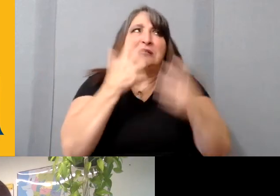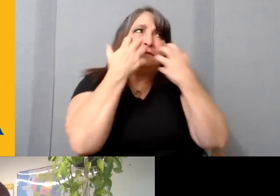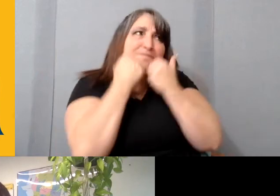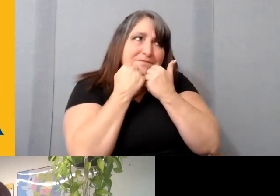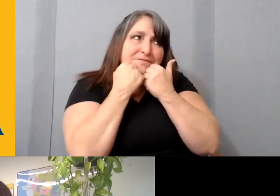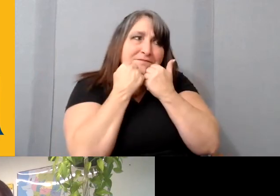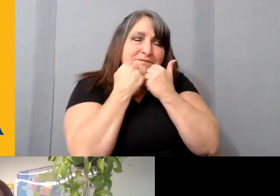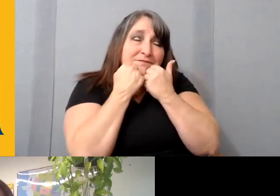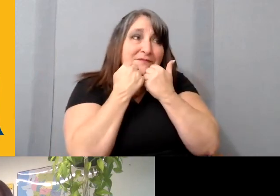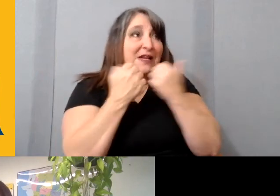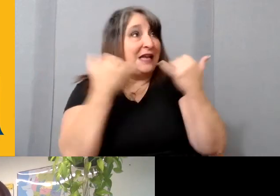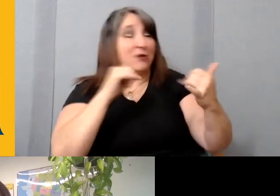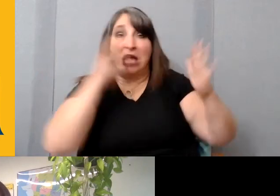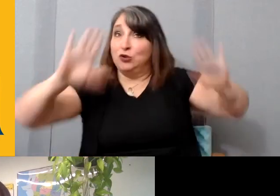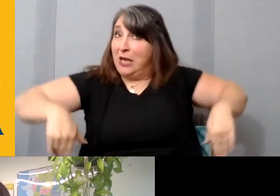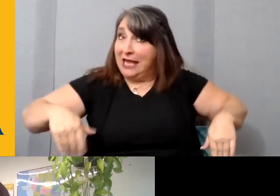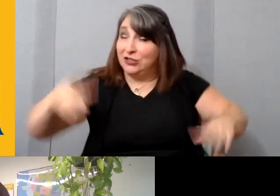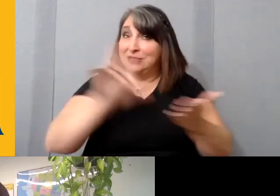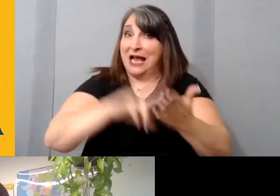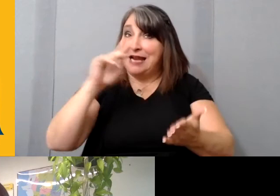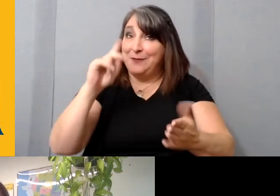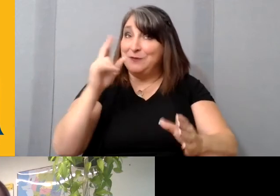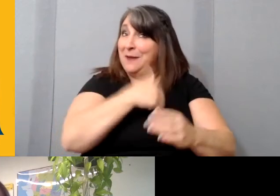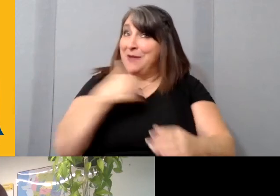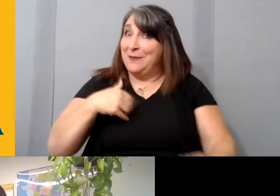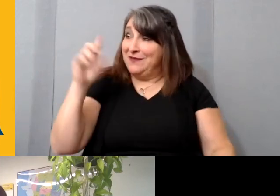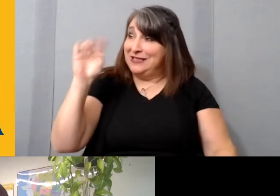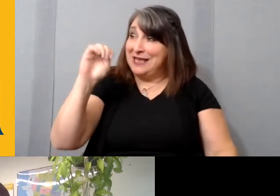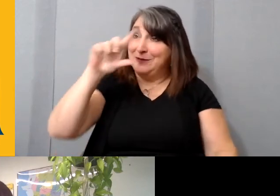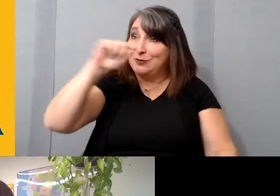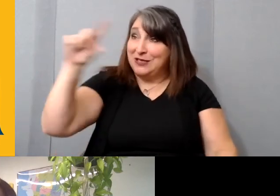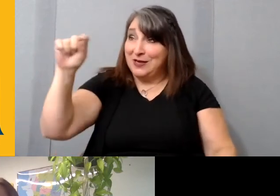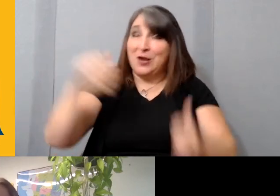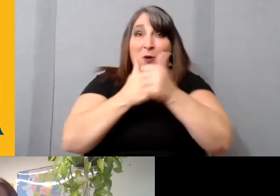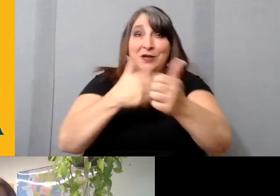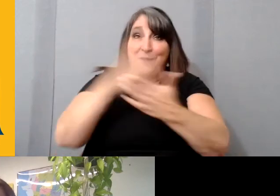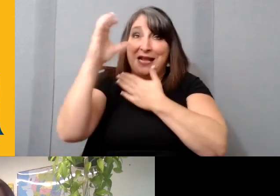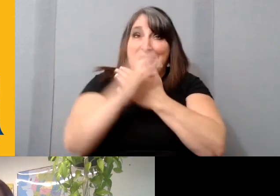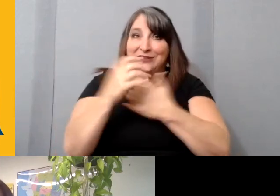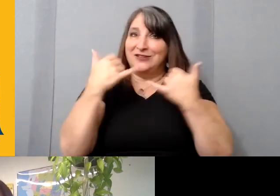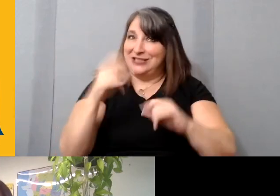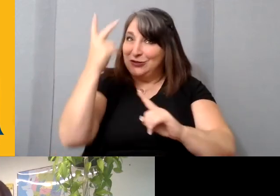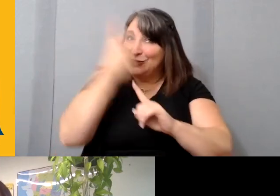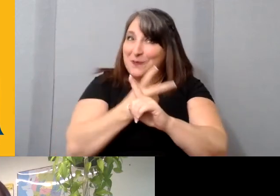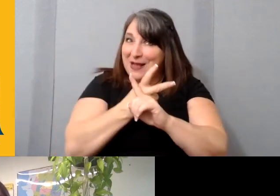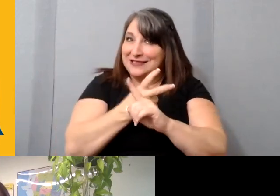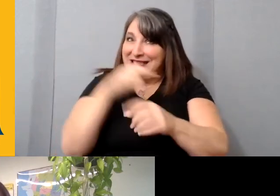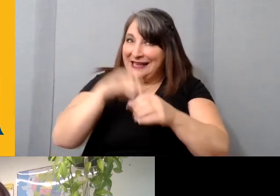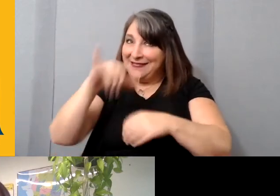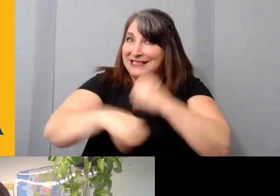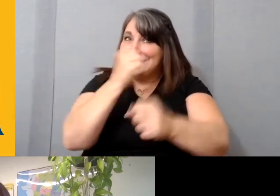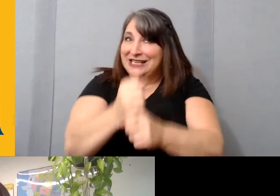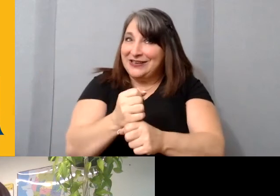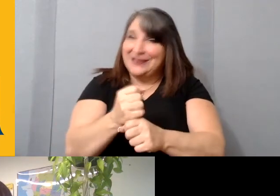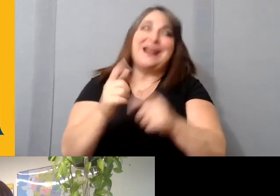not too late to sign up to be a member of DEM 2020. According to my calendar, there are still 2 months to go in this year, and then